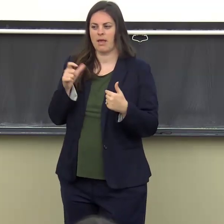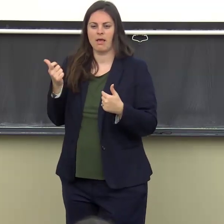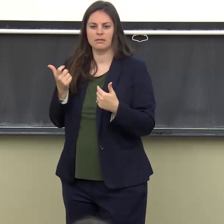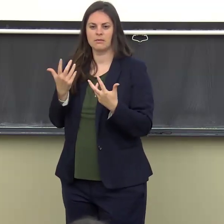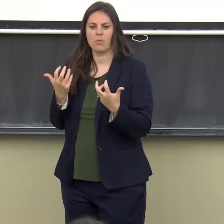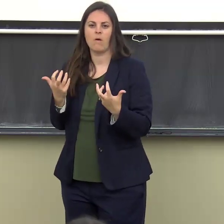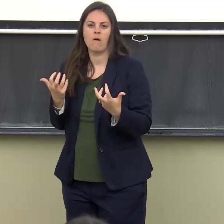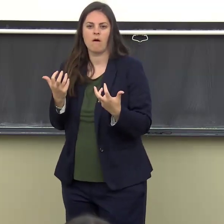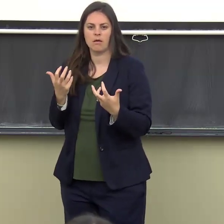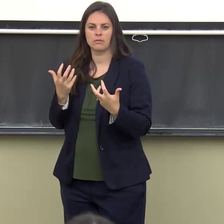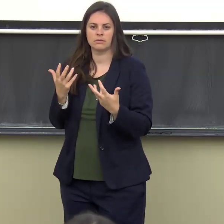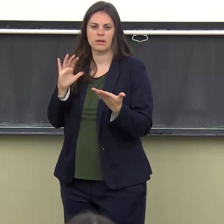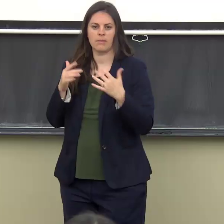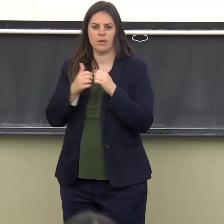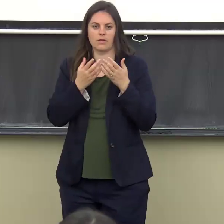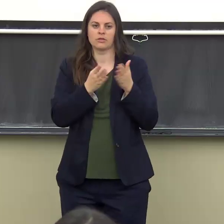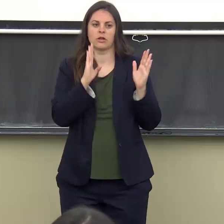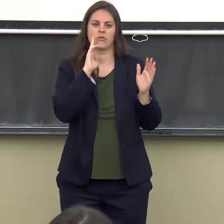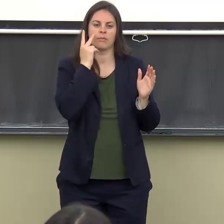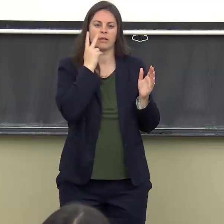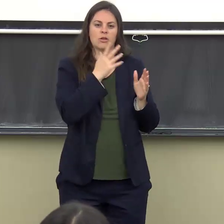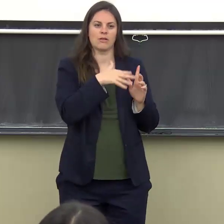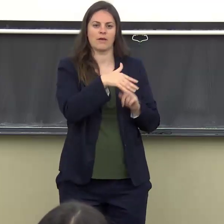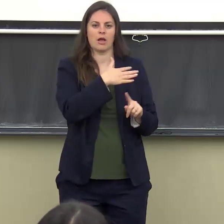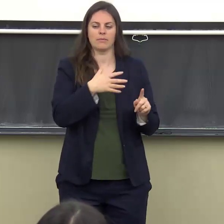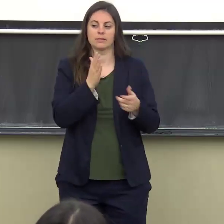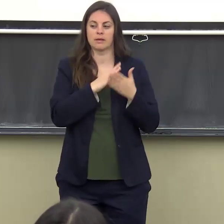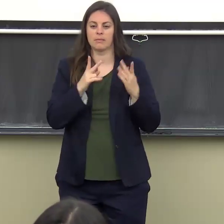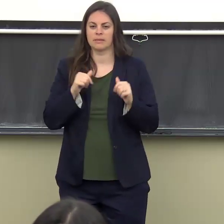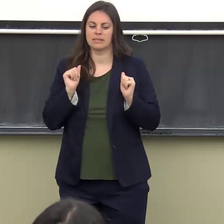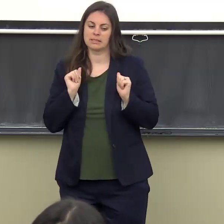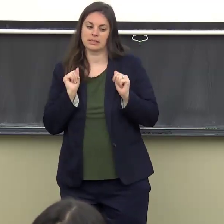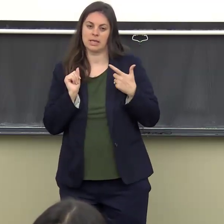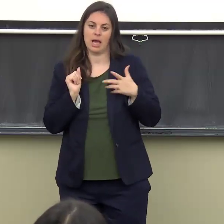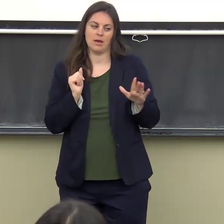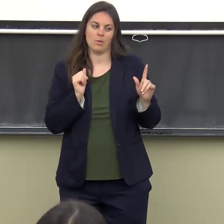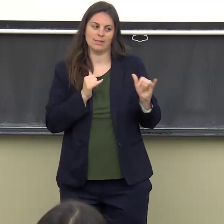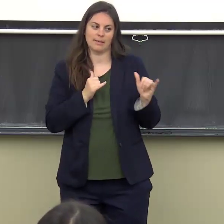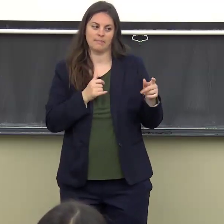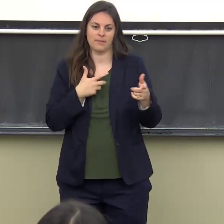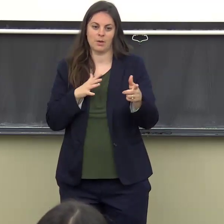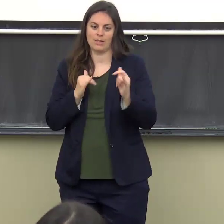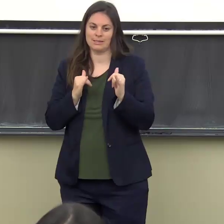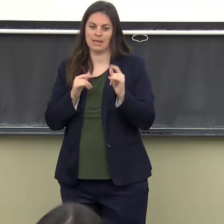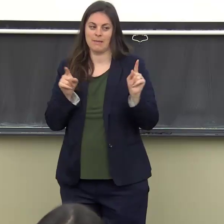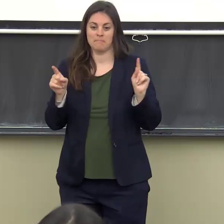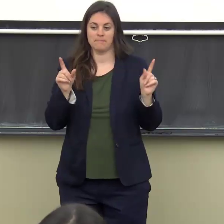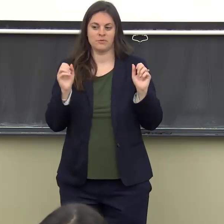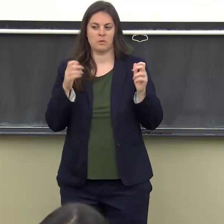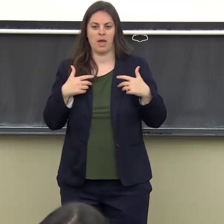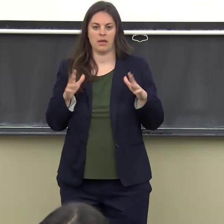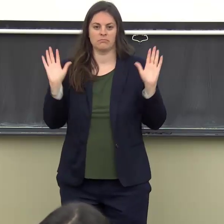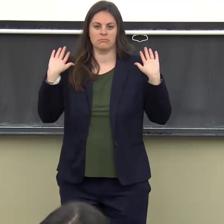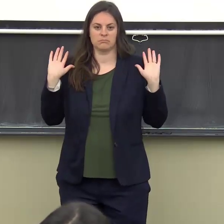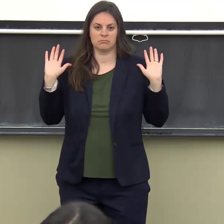political environment, where people are like, I don't want to do my politics like that, and I don't want to do them like that, and so I'm not participating. And this is that moderate